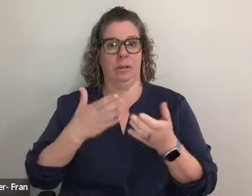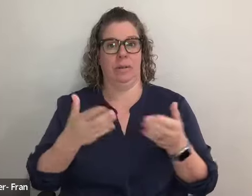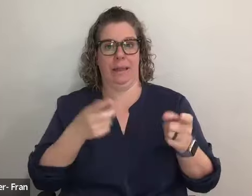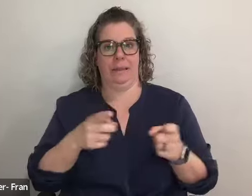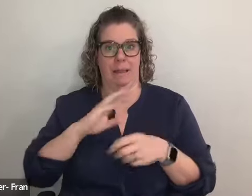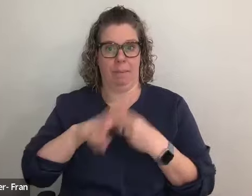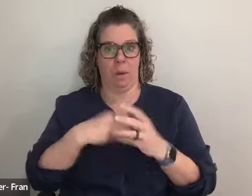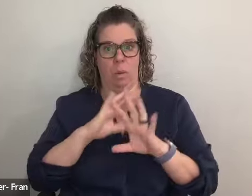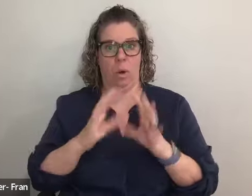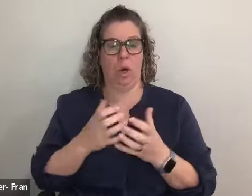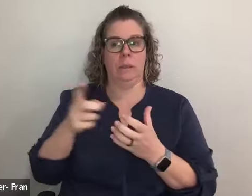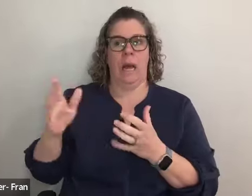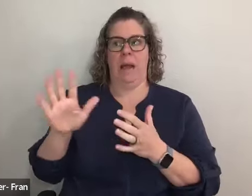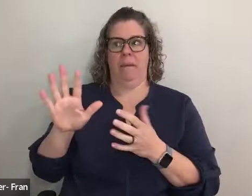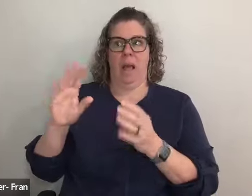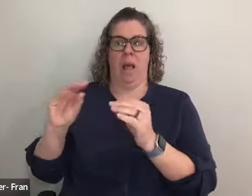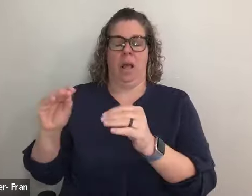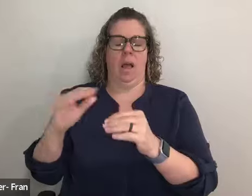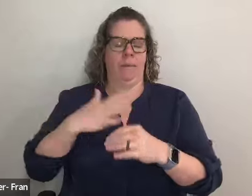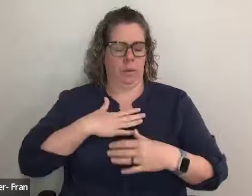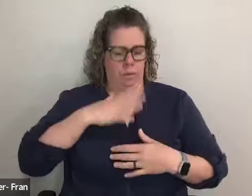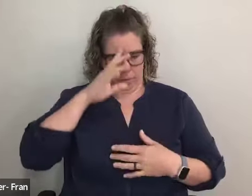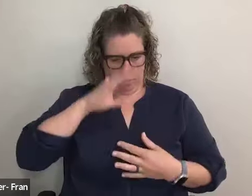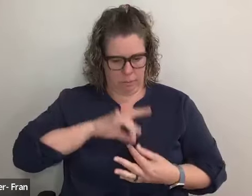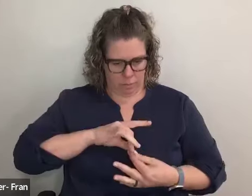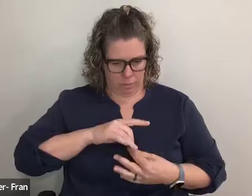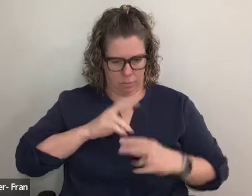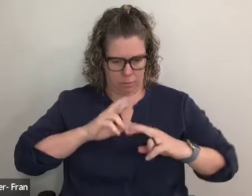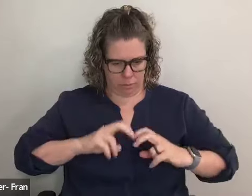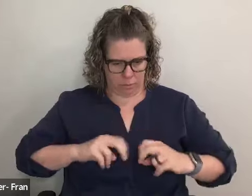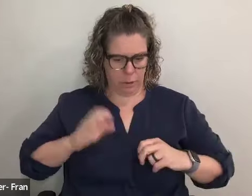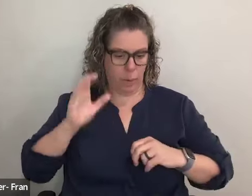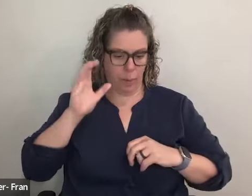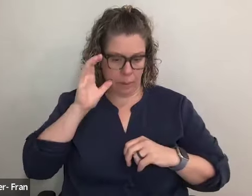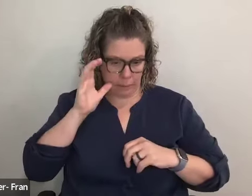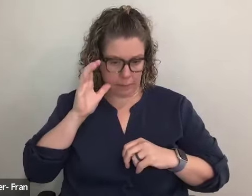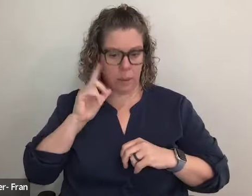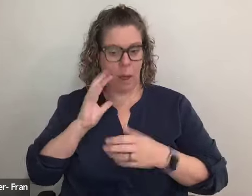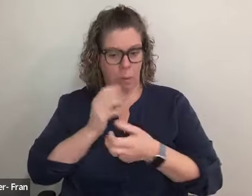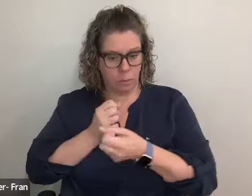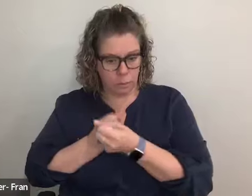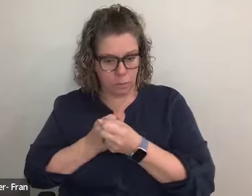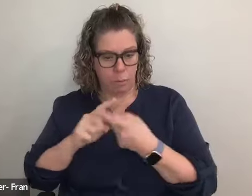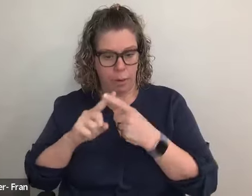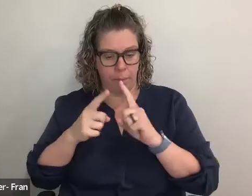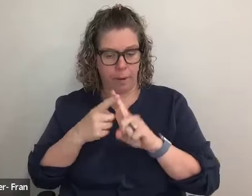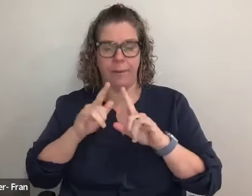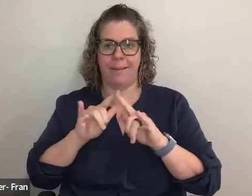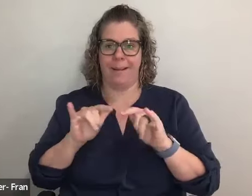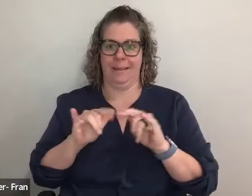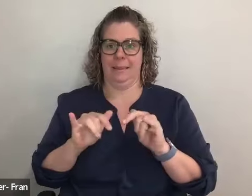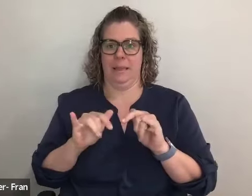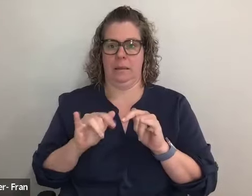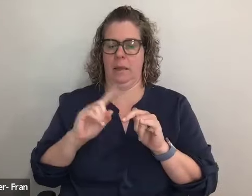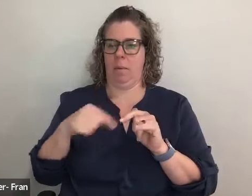and I have to check into my body and say, okay, I can listen. I want to be a support for my friend, but I